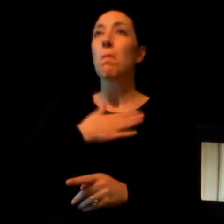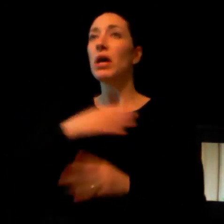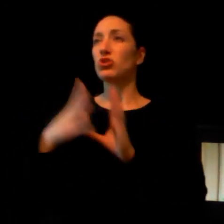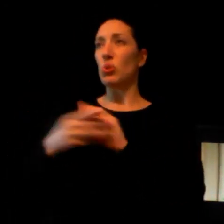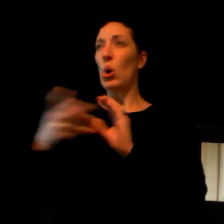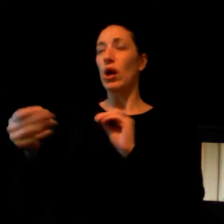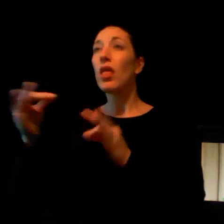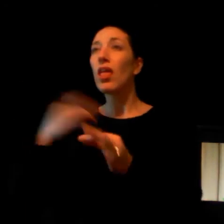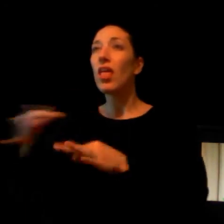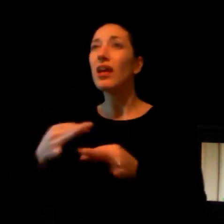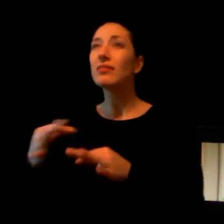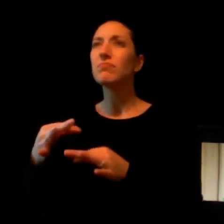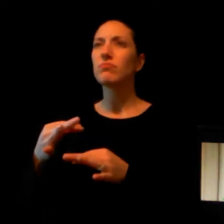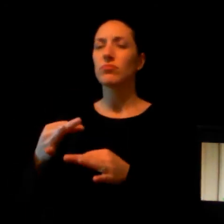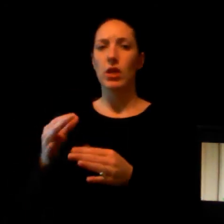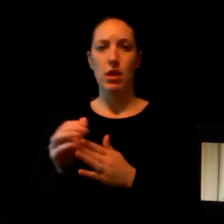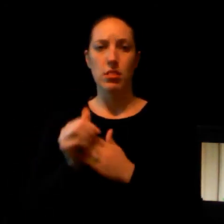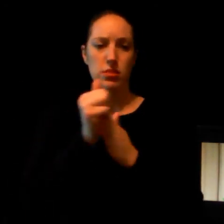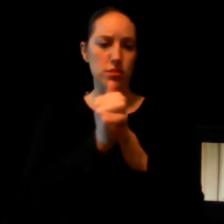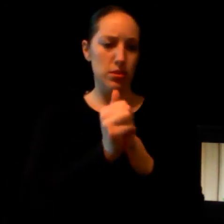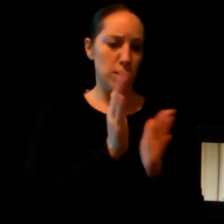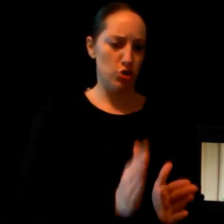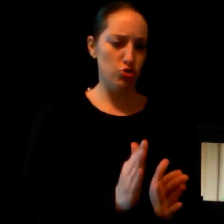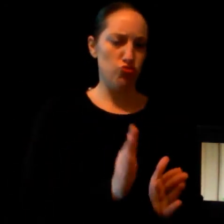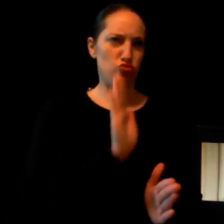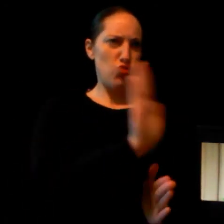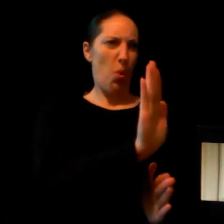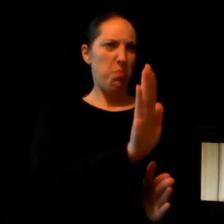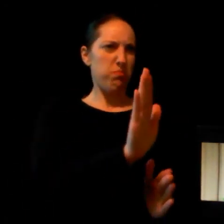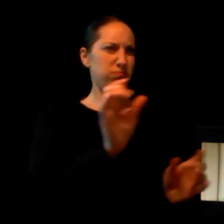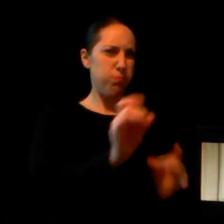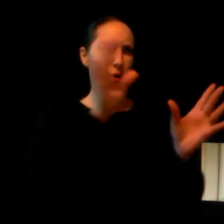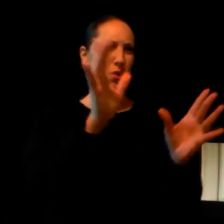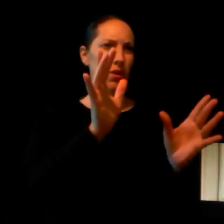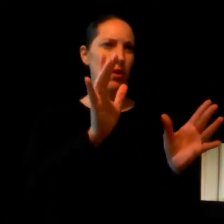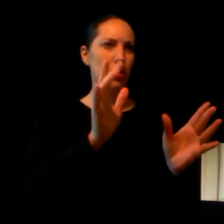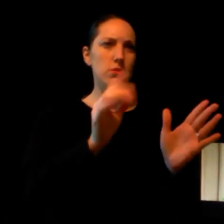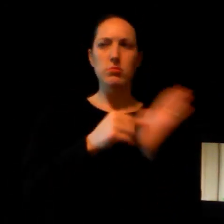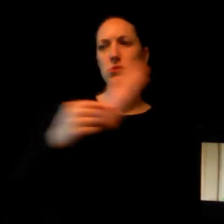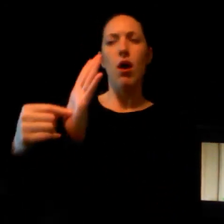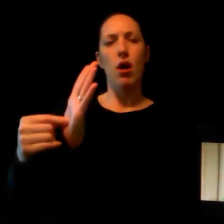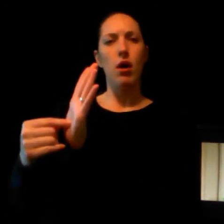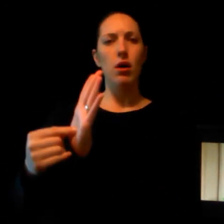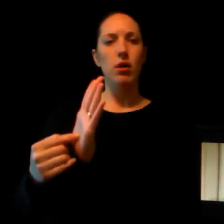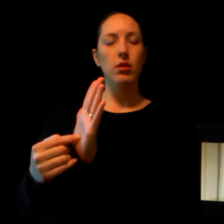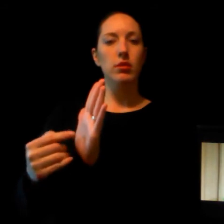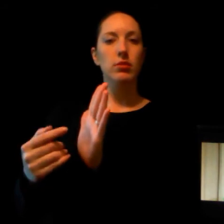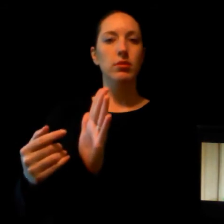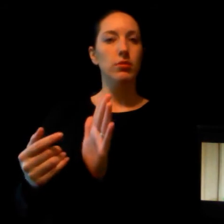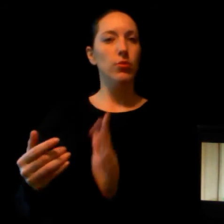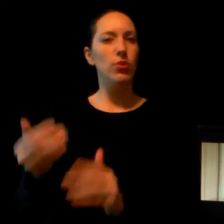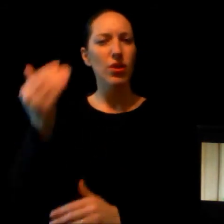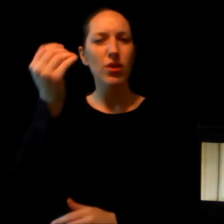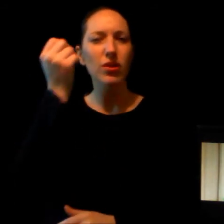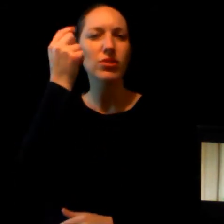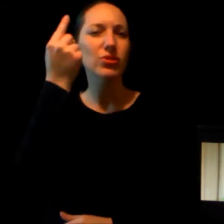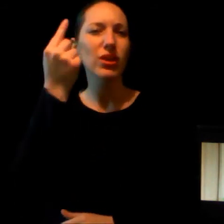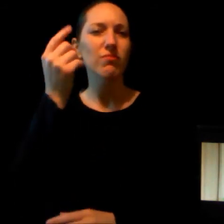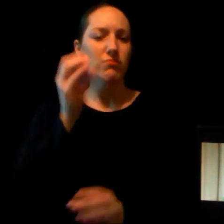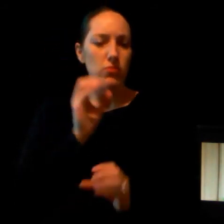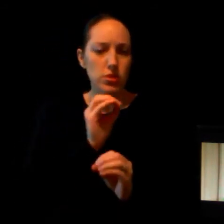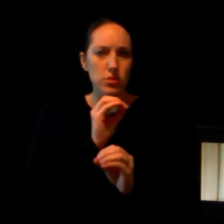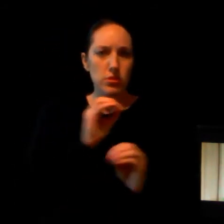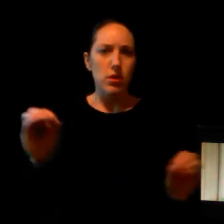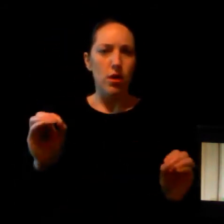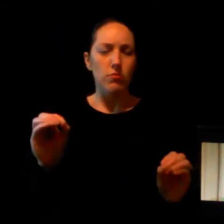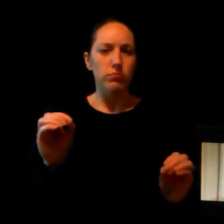we've seen daring men and women risk their lives for the simple idea that no one should be silenced,